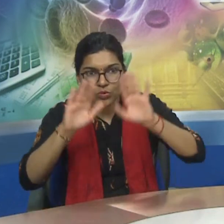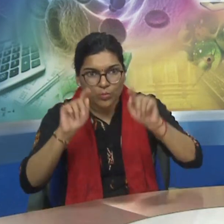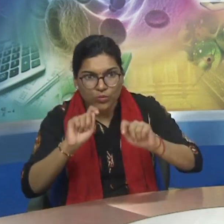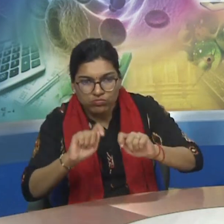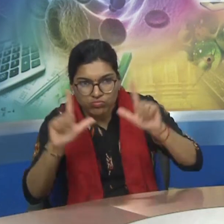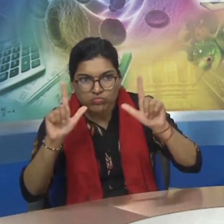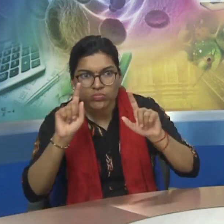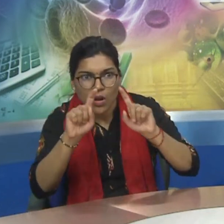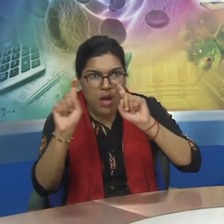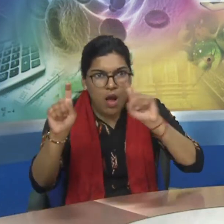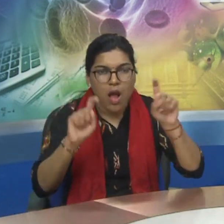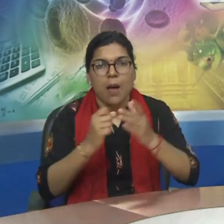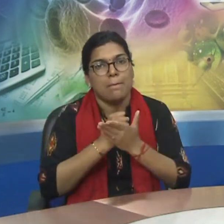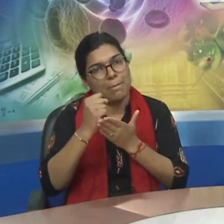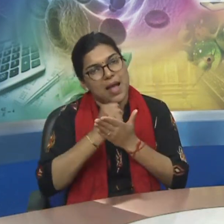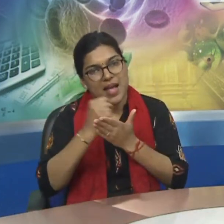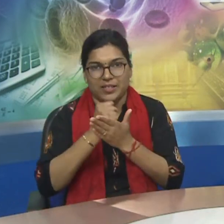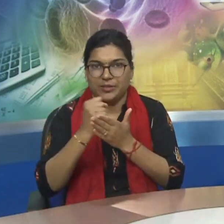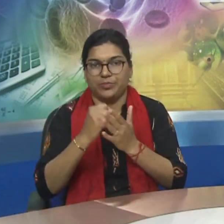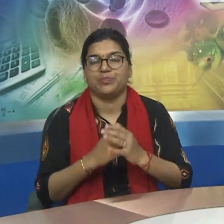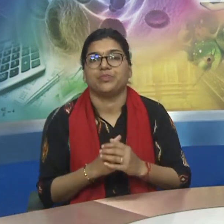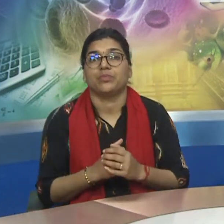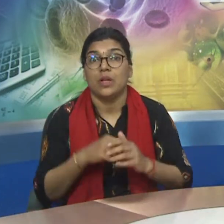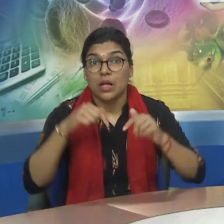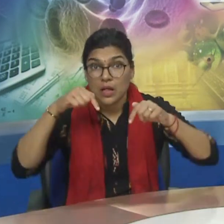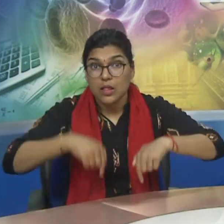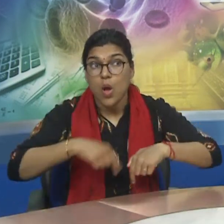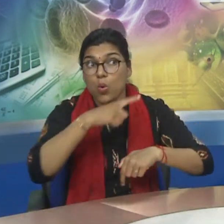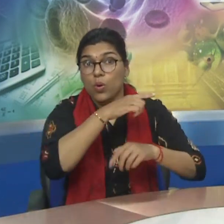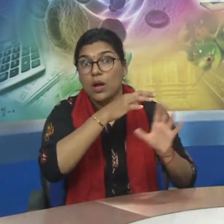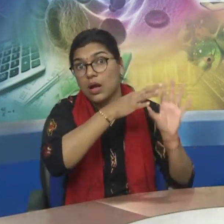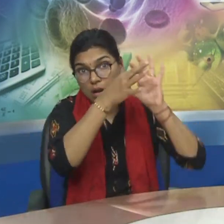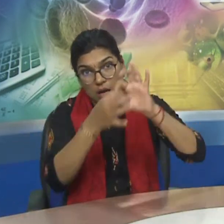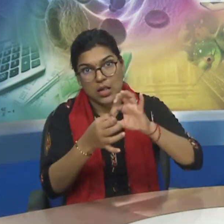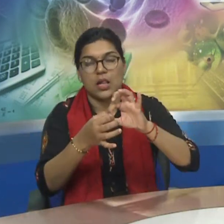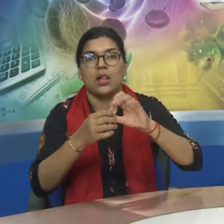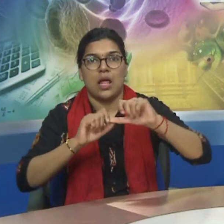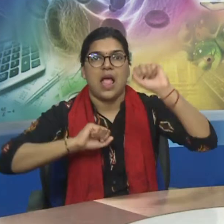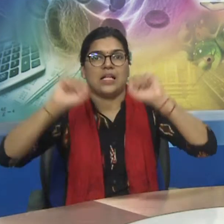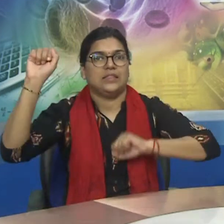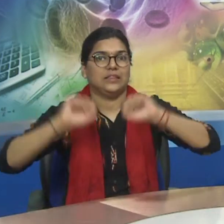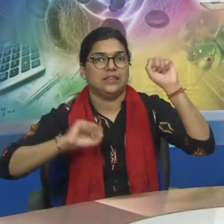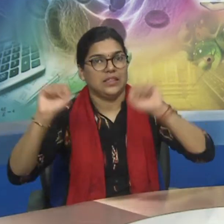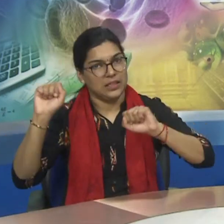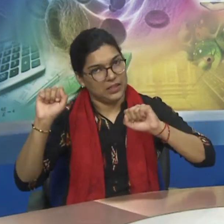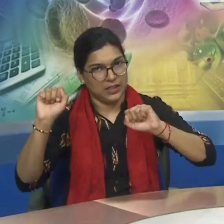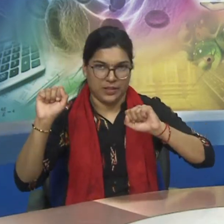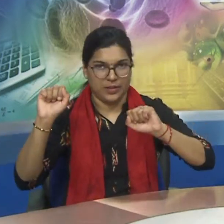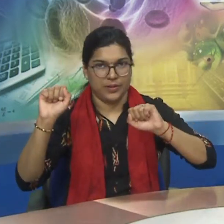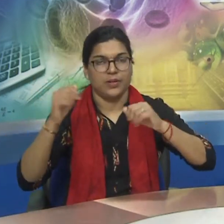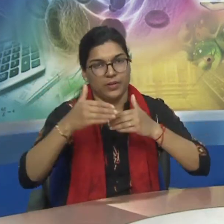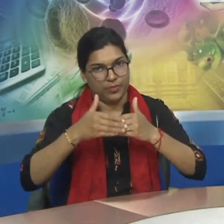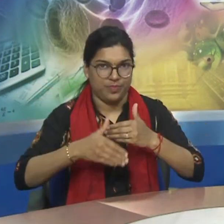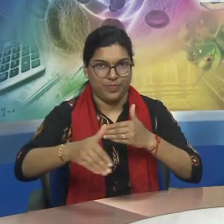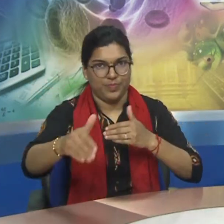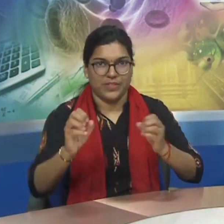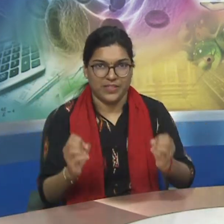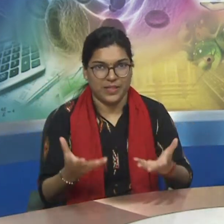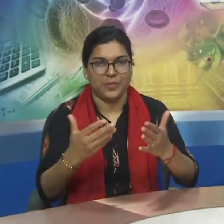all can try yourself by practicing. Now there are some exercise questions from the same